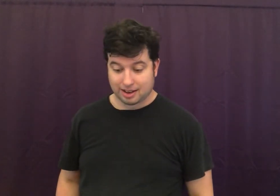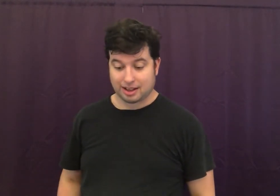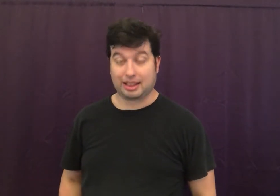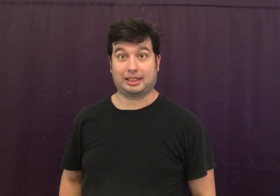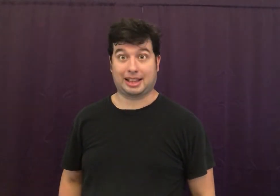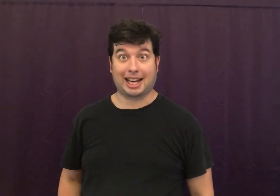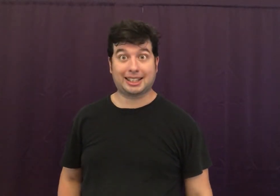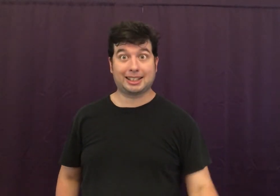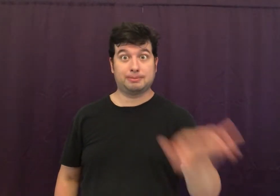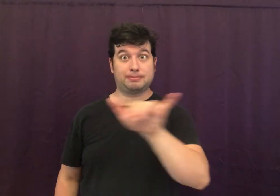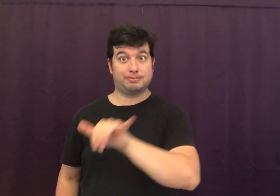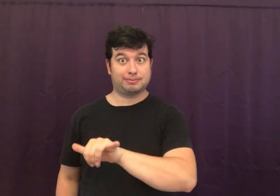Like